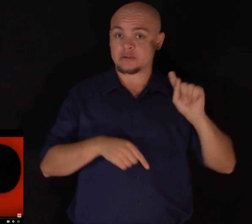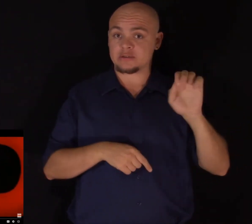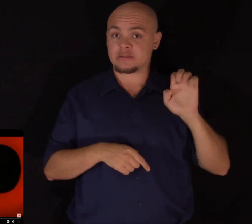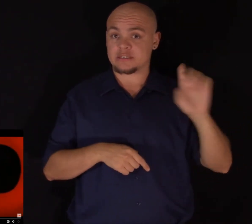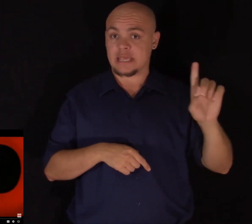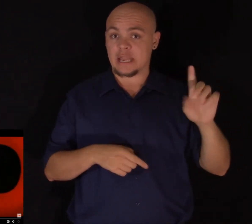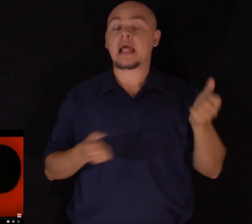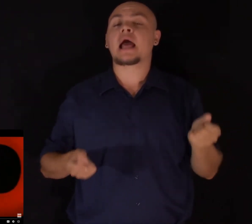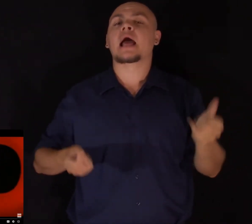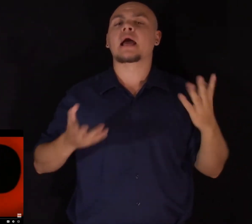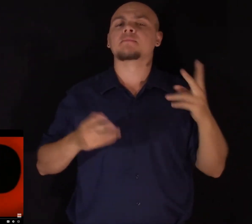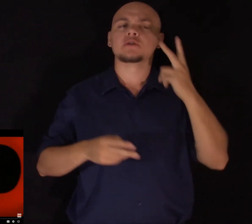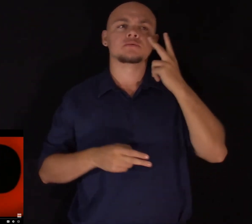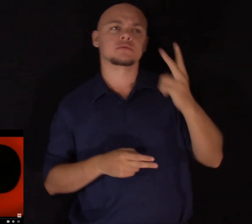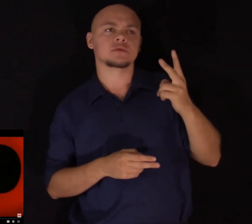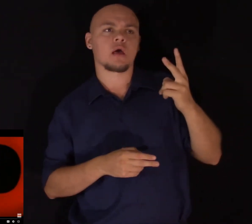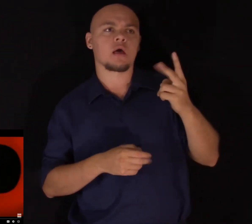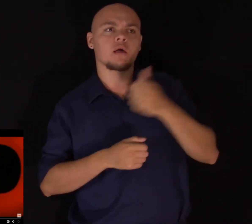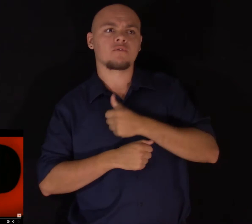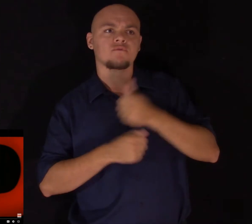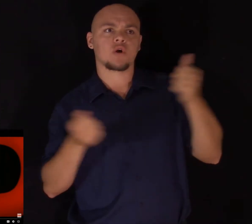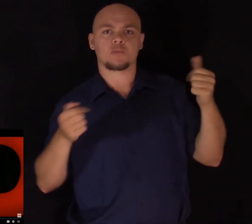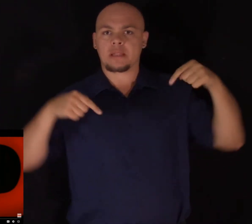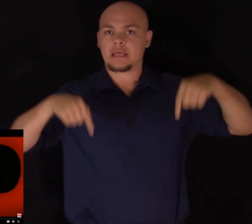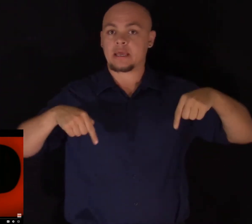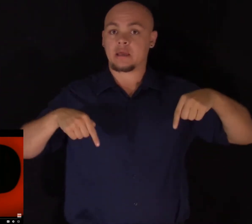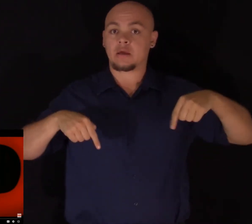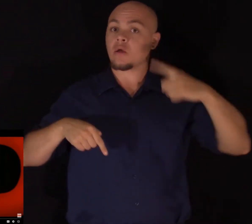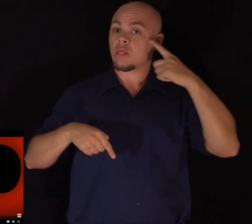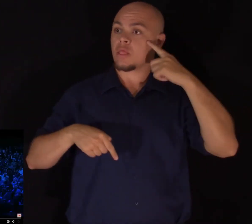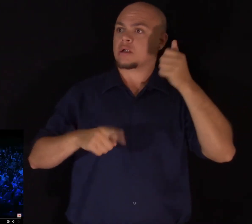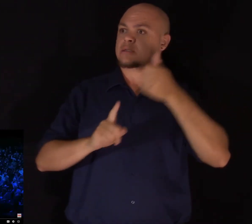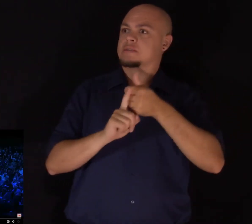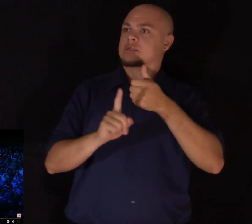many of you, when you saw vulnerability up here, thought it was pure courage?